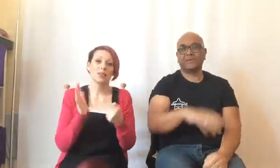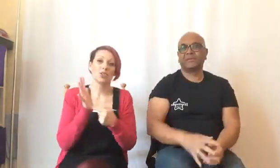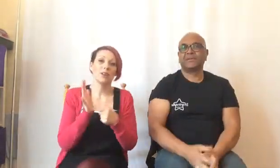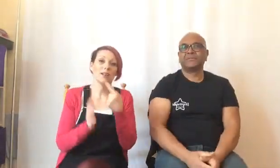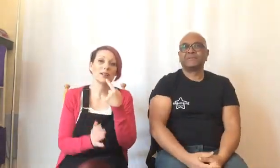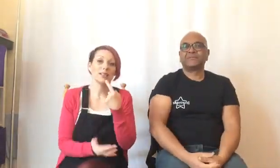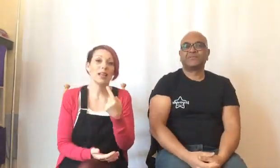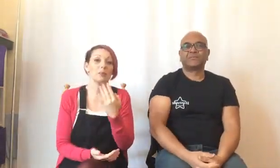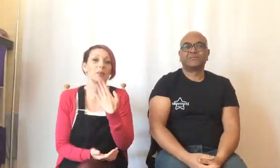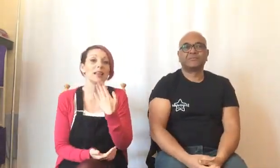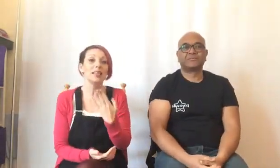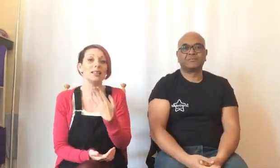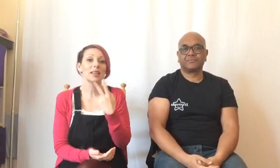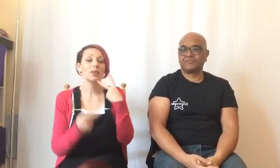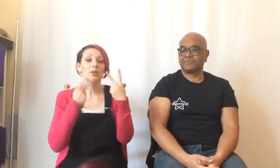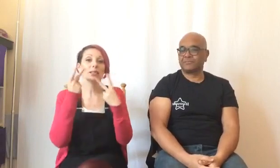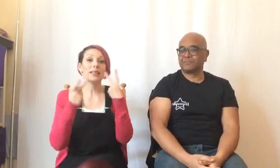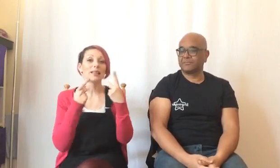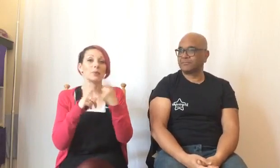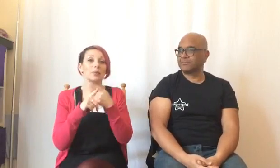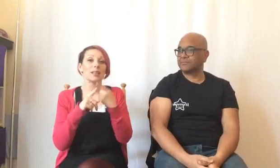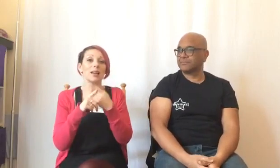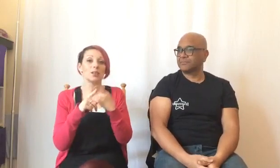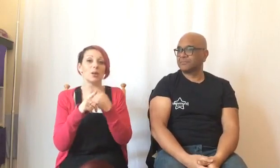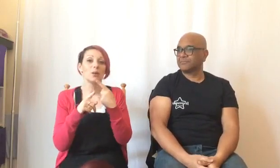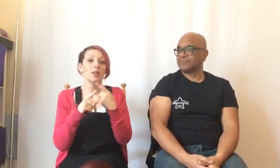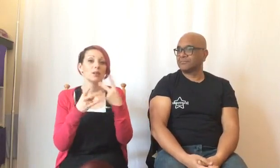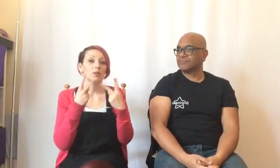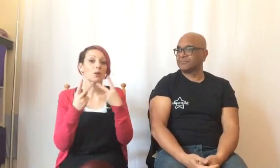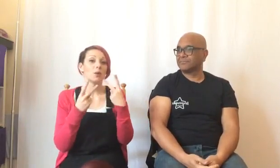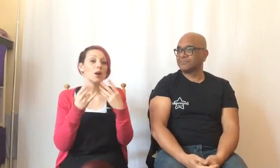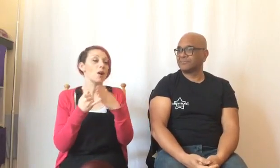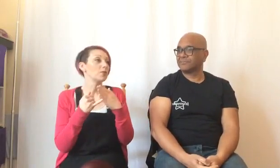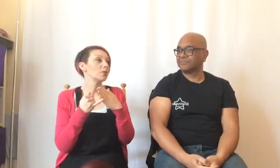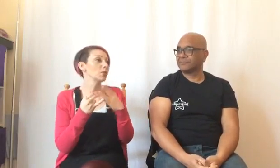had is that Trevor has said, "Please, can you sing the potato